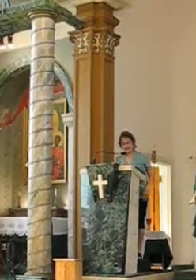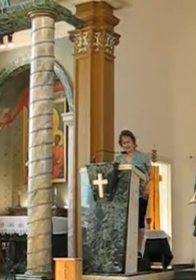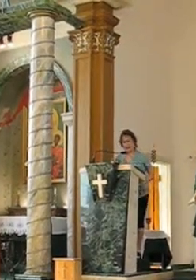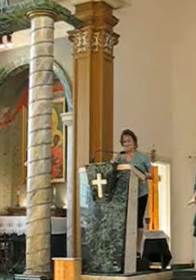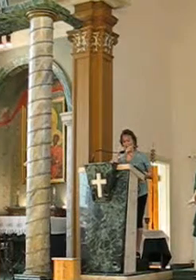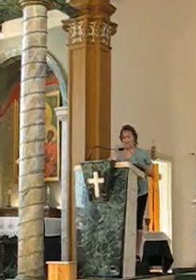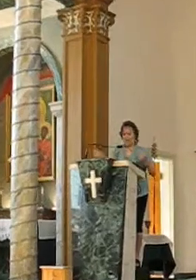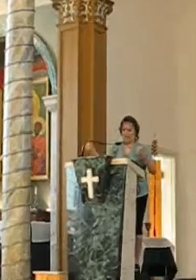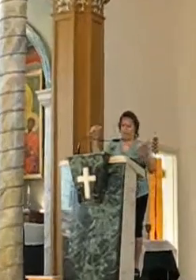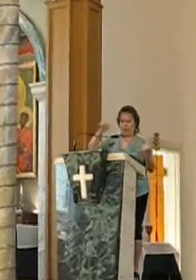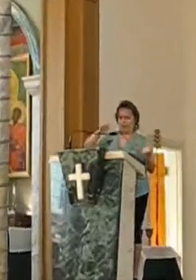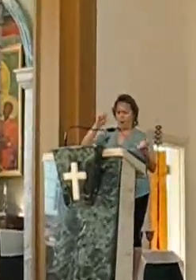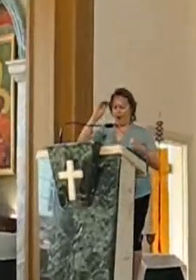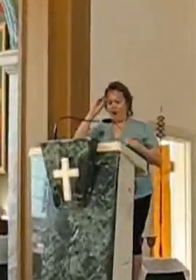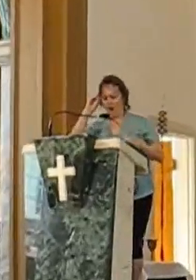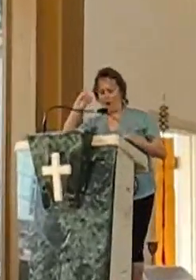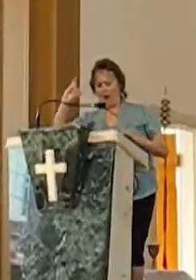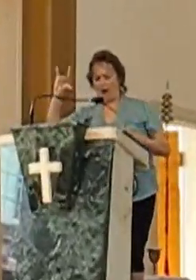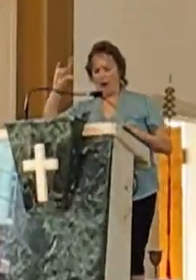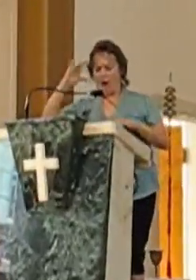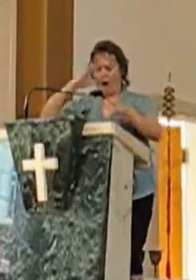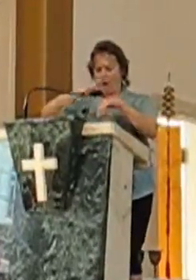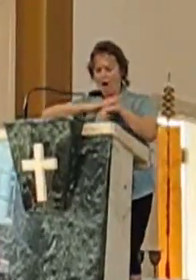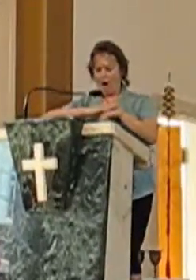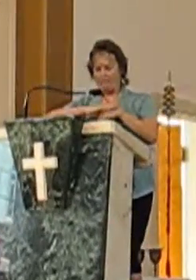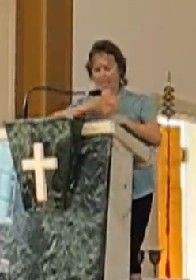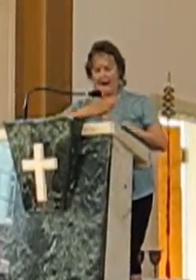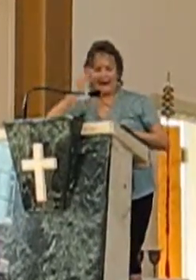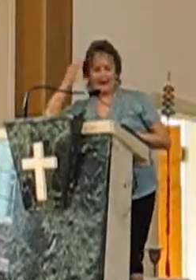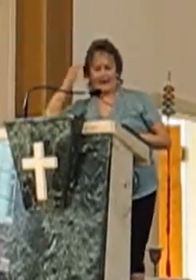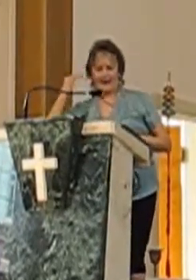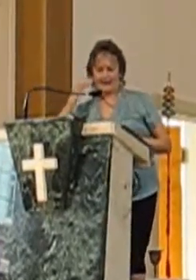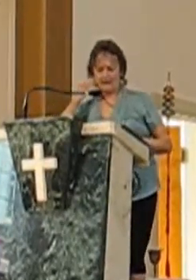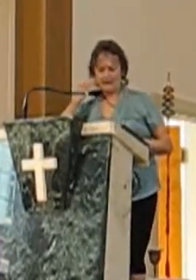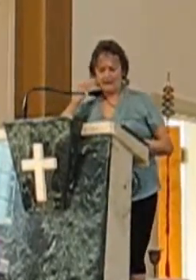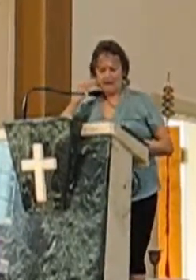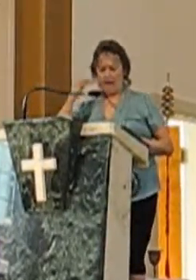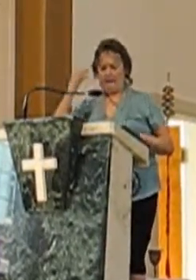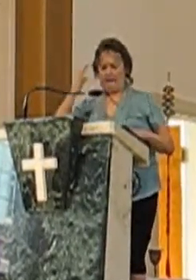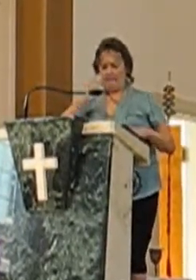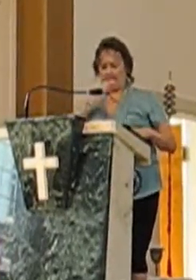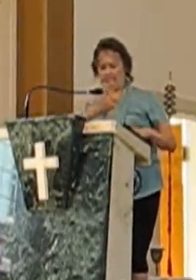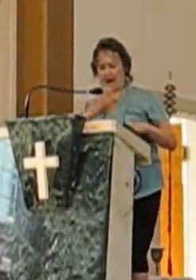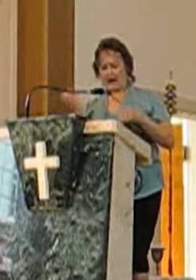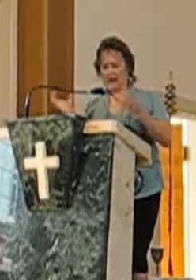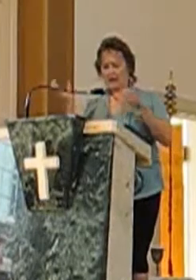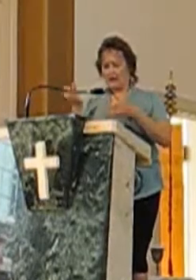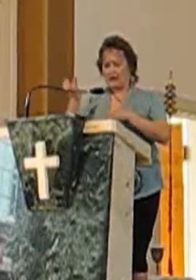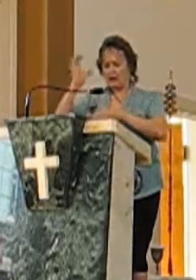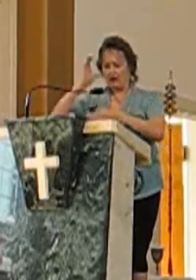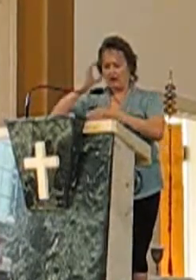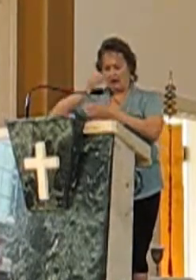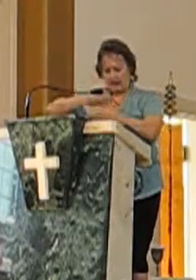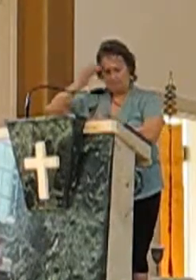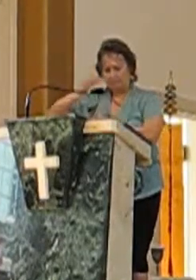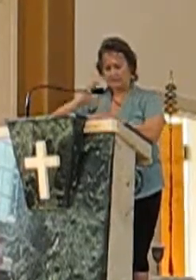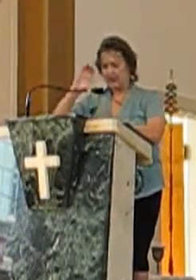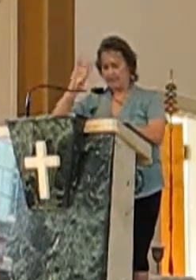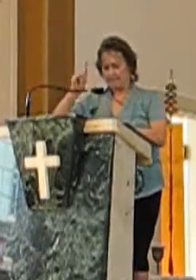put me out of my hand. Lord, am Lord.